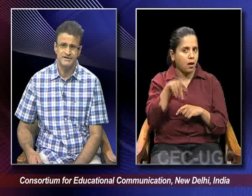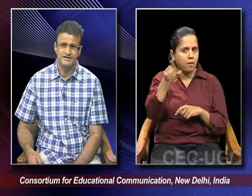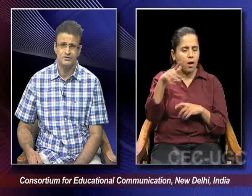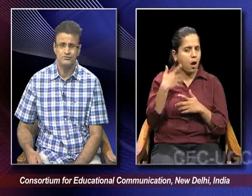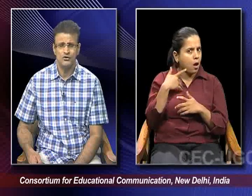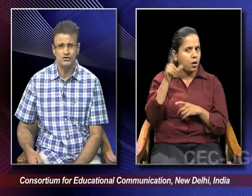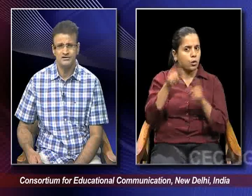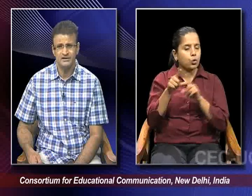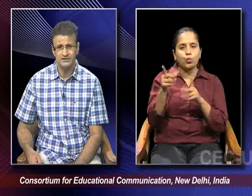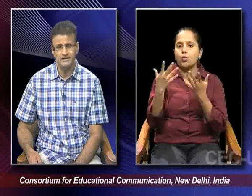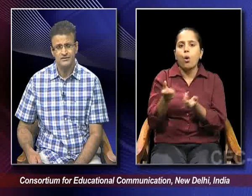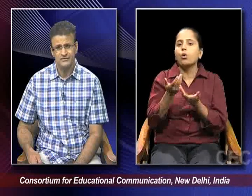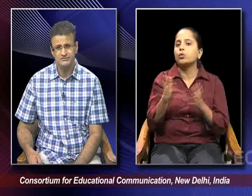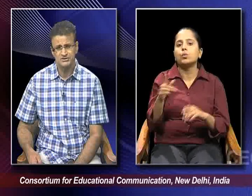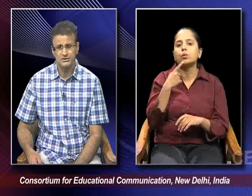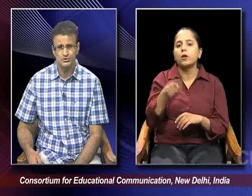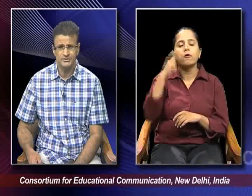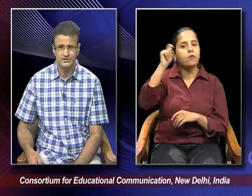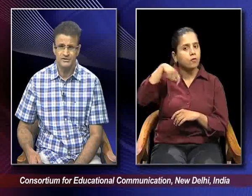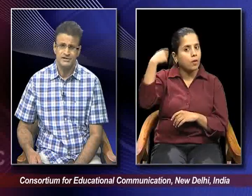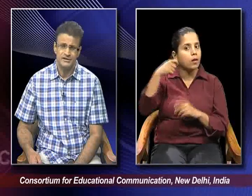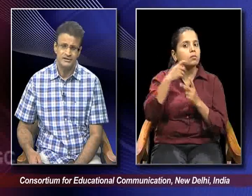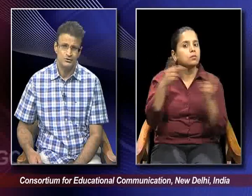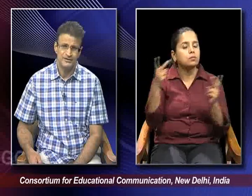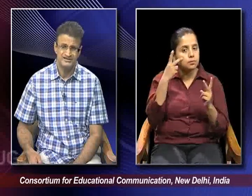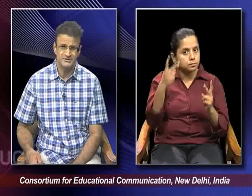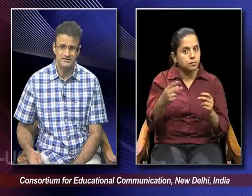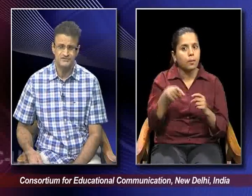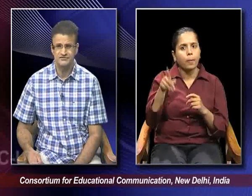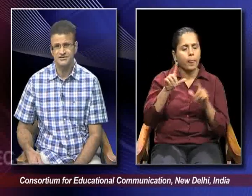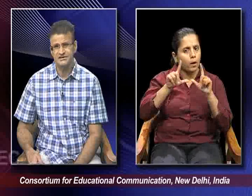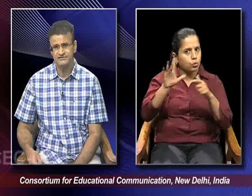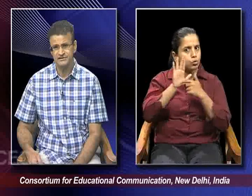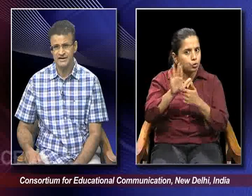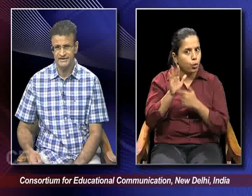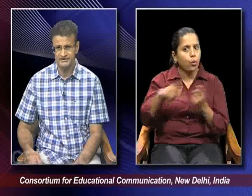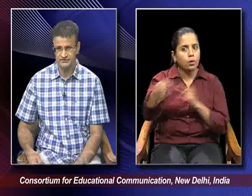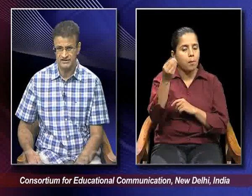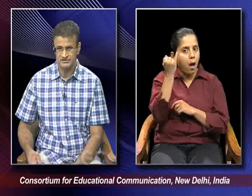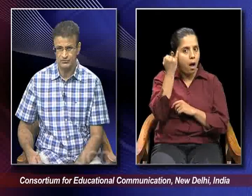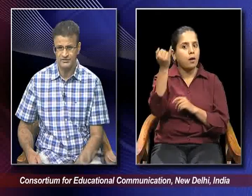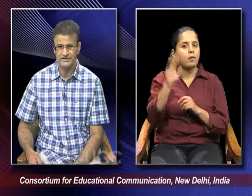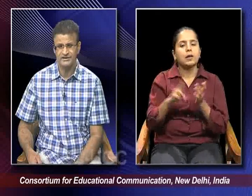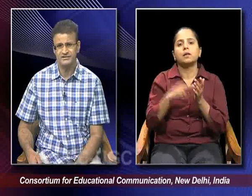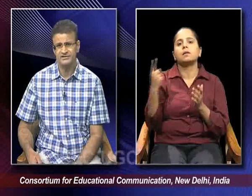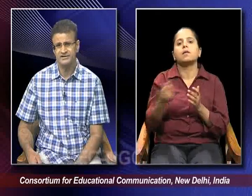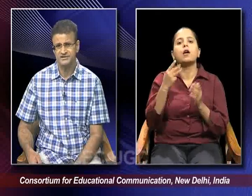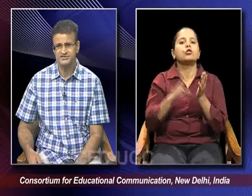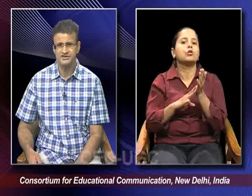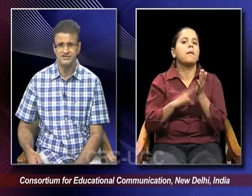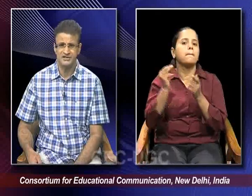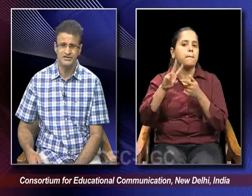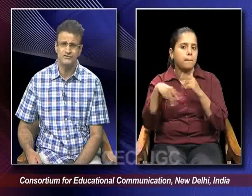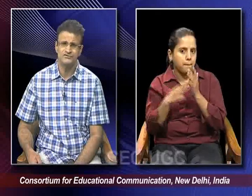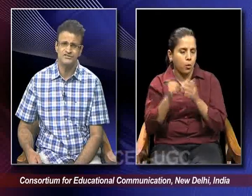and it did not want the films to be exhibited which were dealing with the ideas of national movement, and they